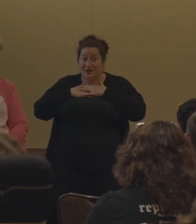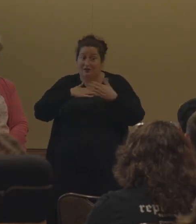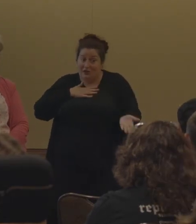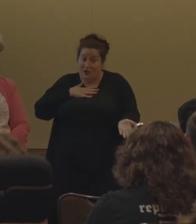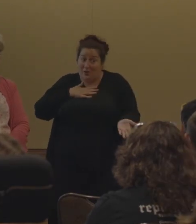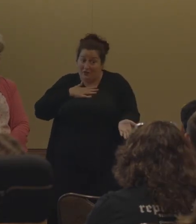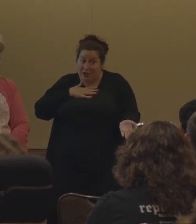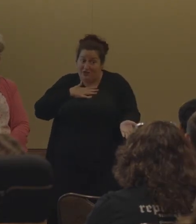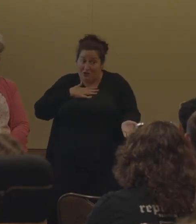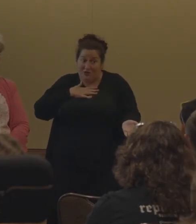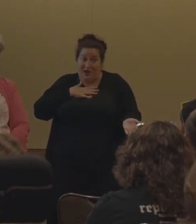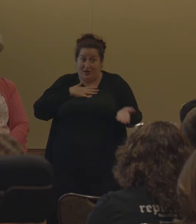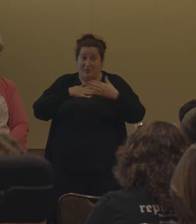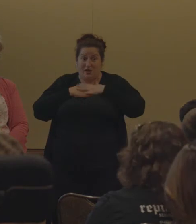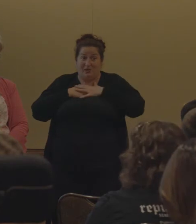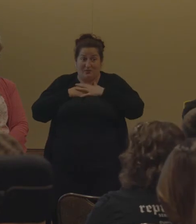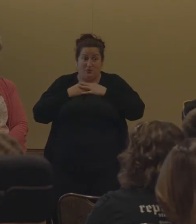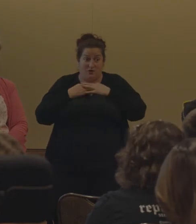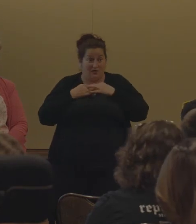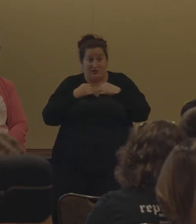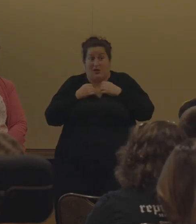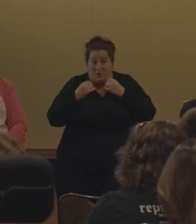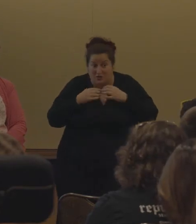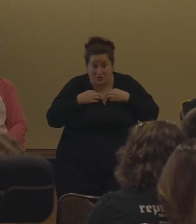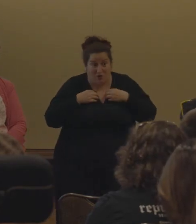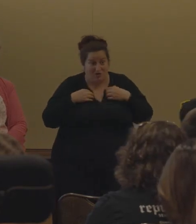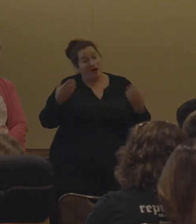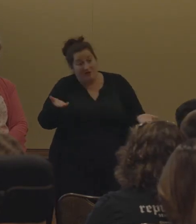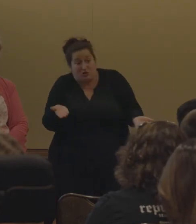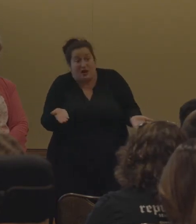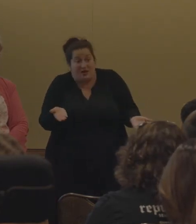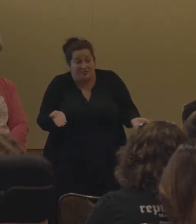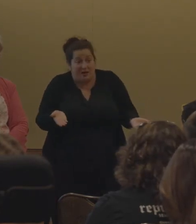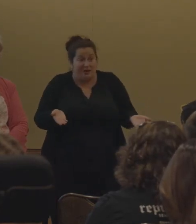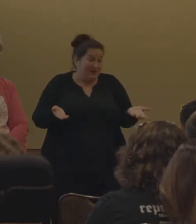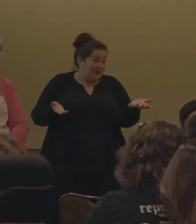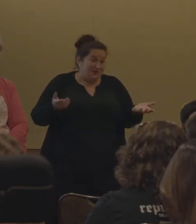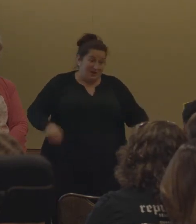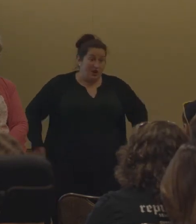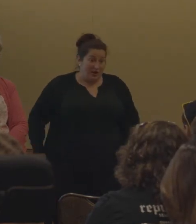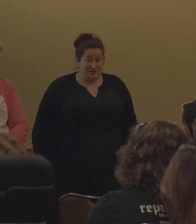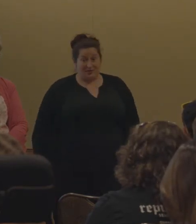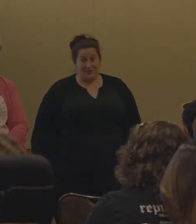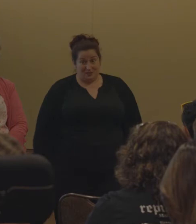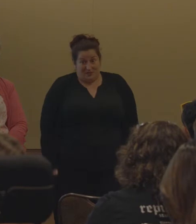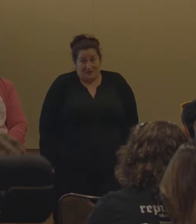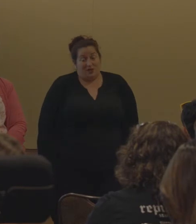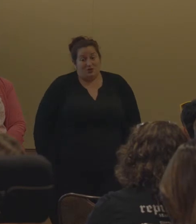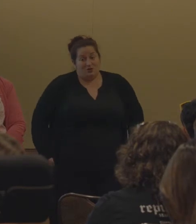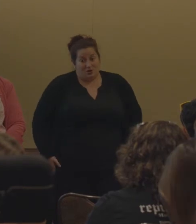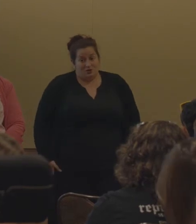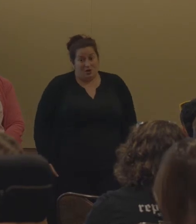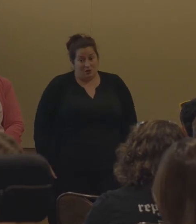concern for, we have a lot of children that are gonna be coming up in the future. It's getting worse and worse. Obviously, there's not enough money. It's just these